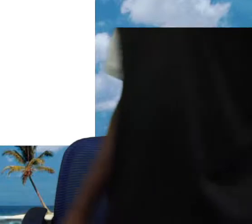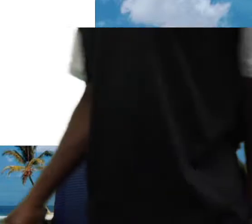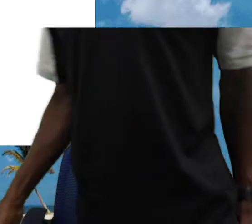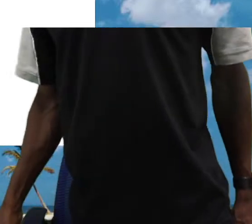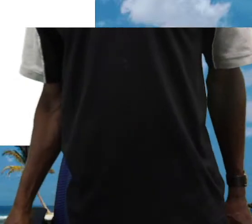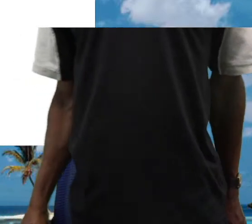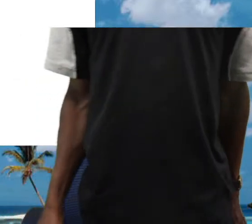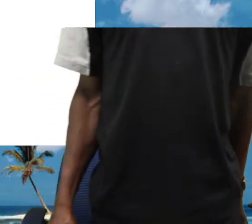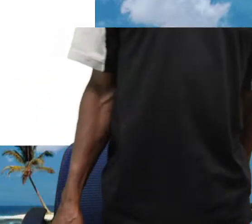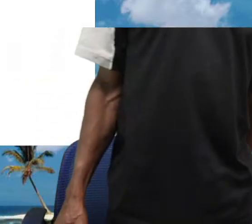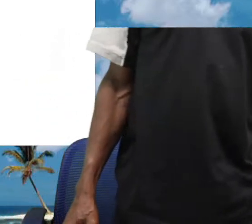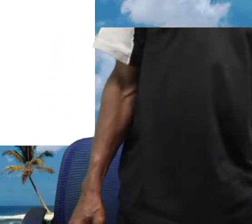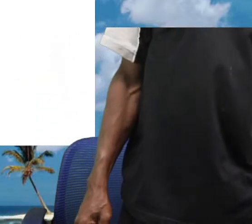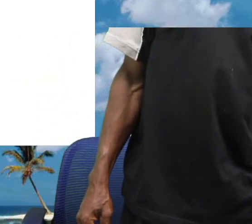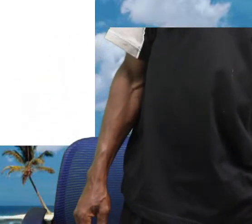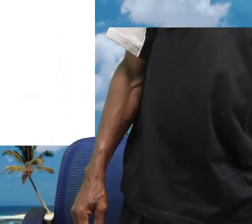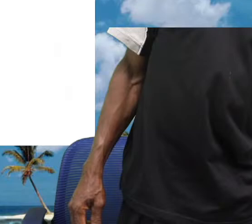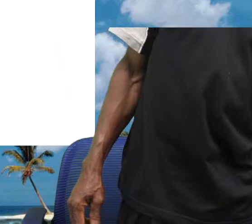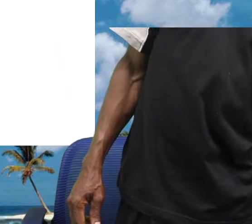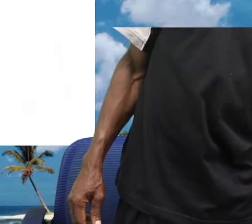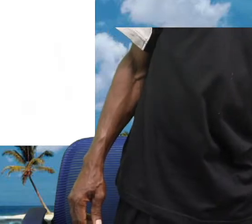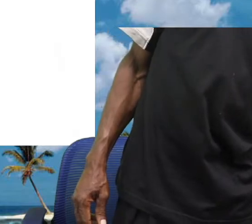but to give you,